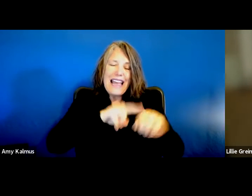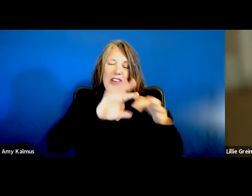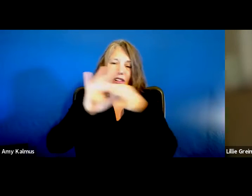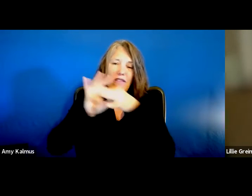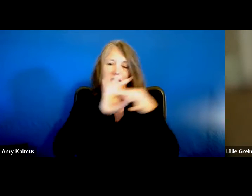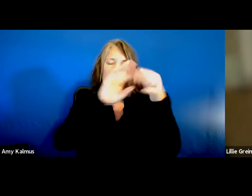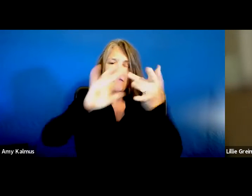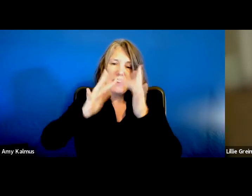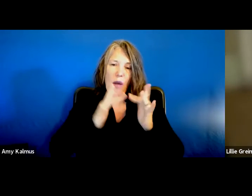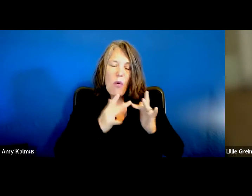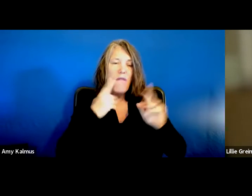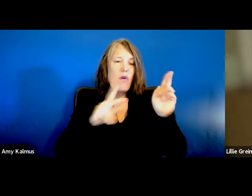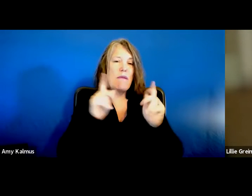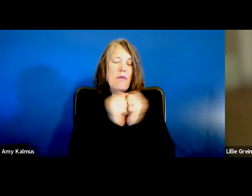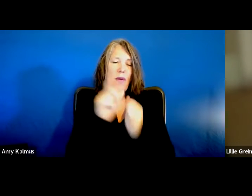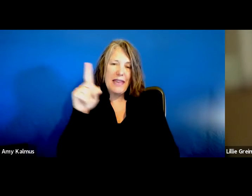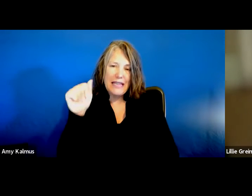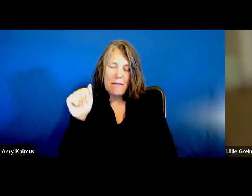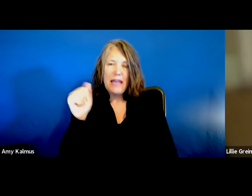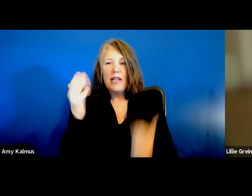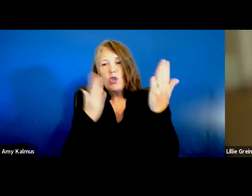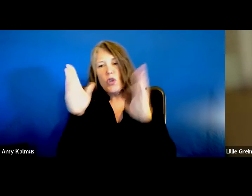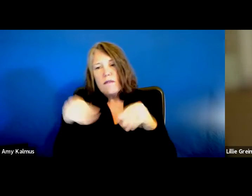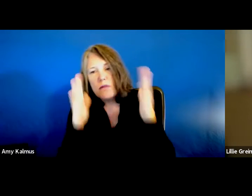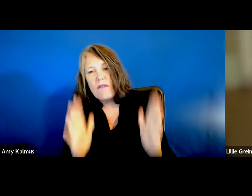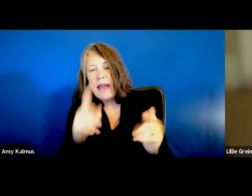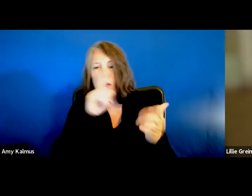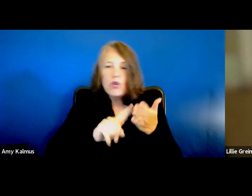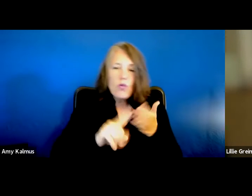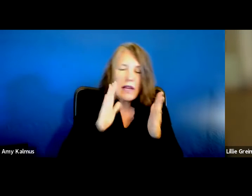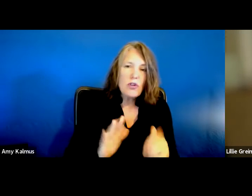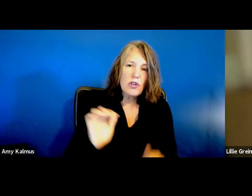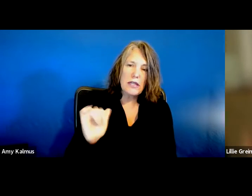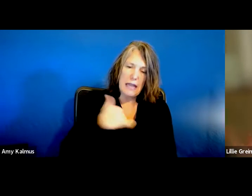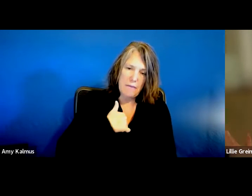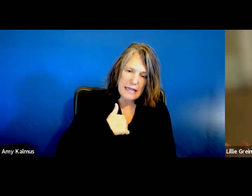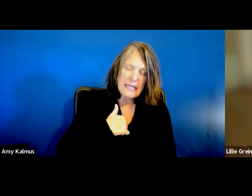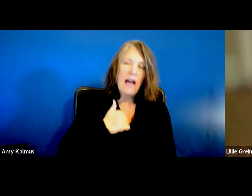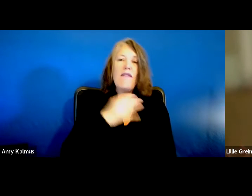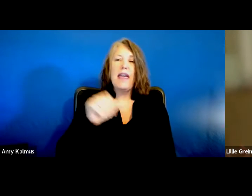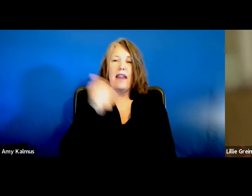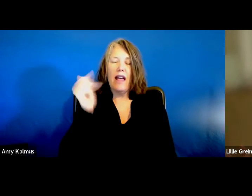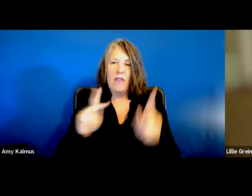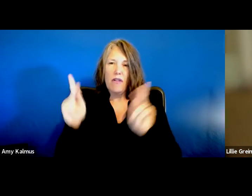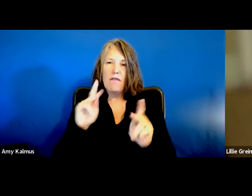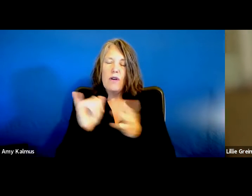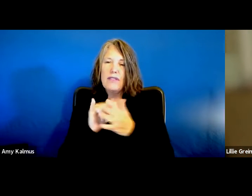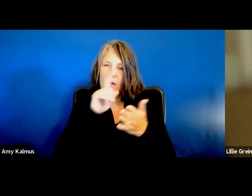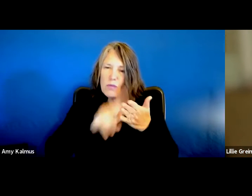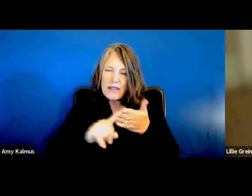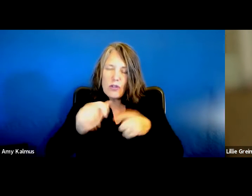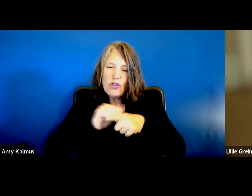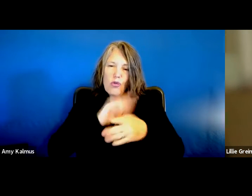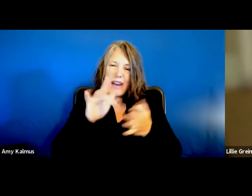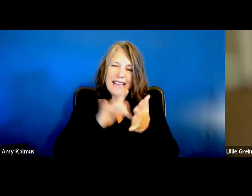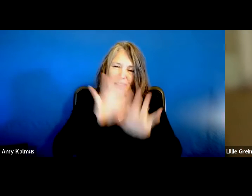of people with disabilities, service providers, researchers like myself and other folks at research and training centers across